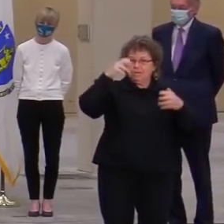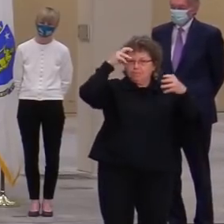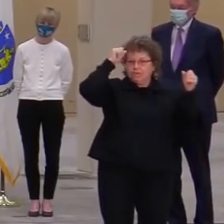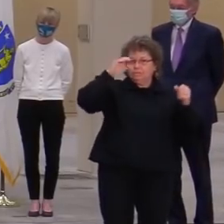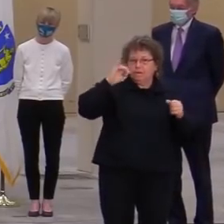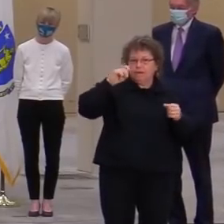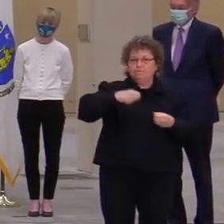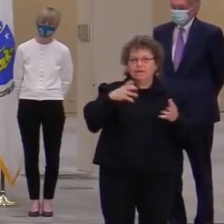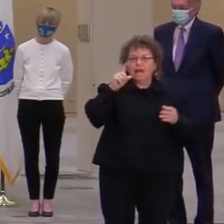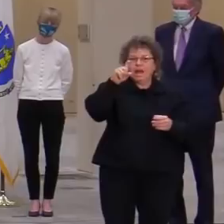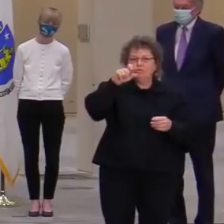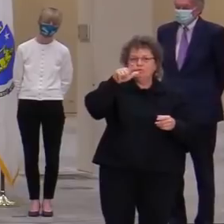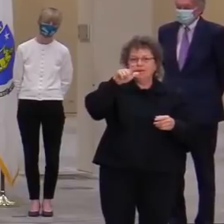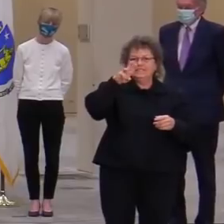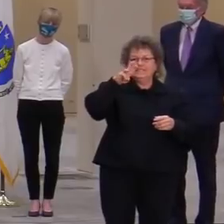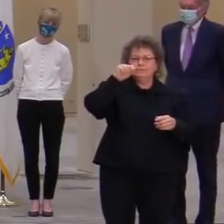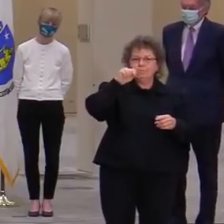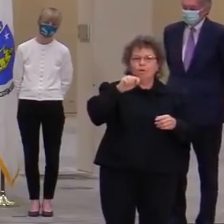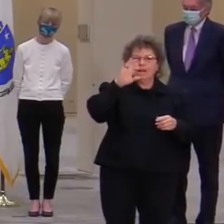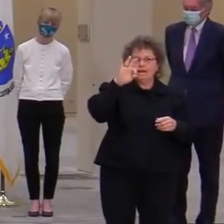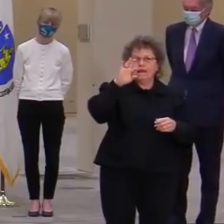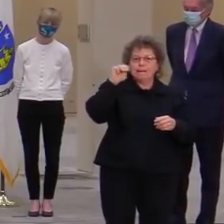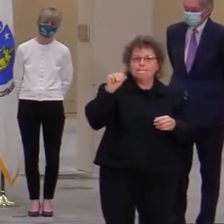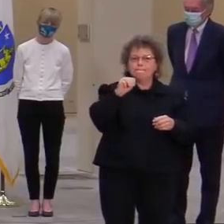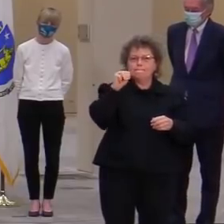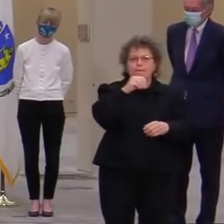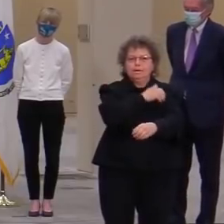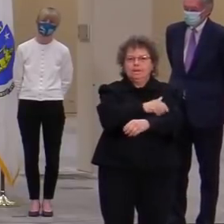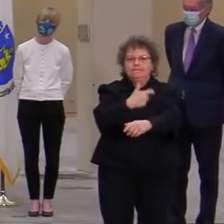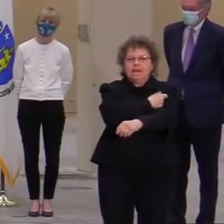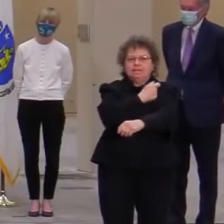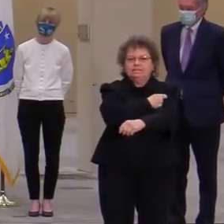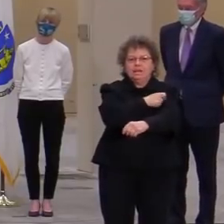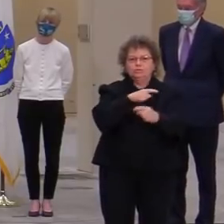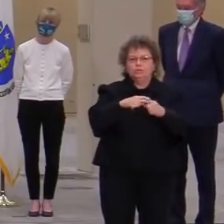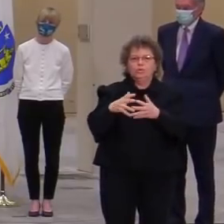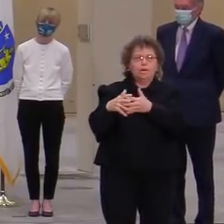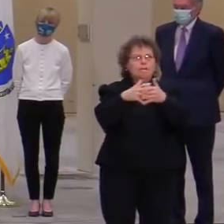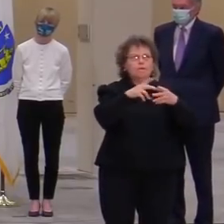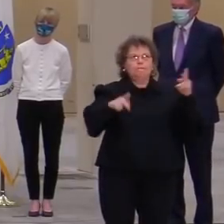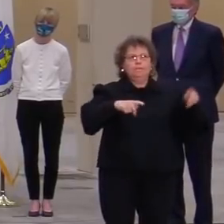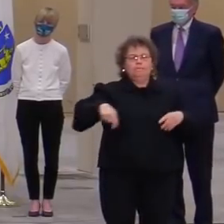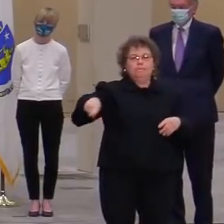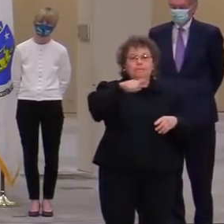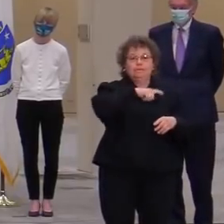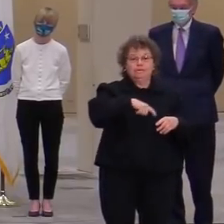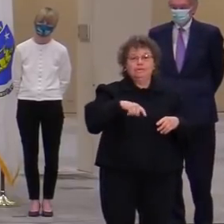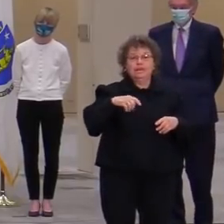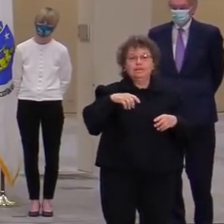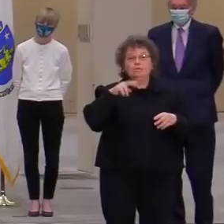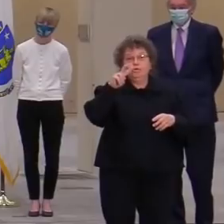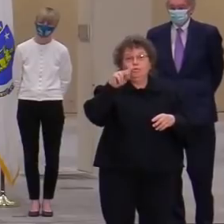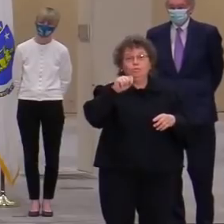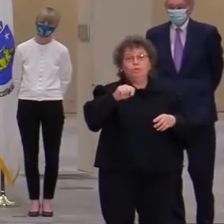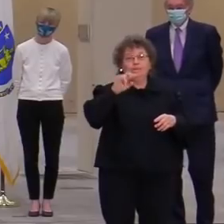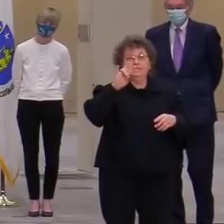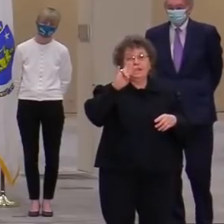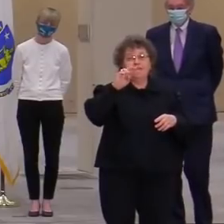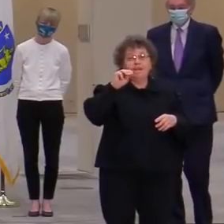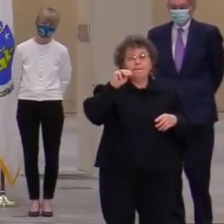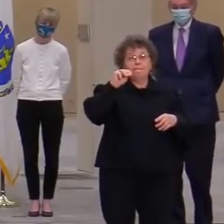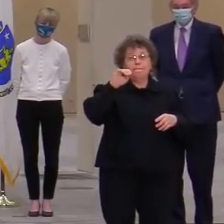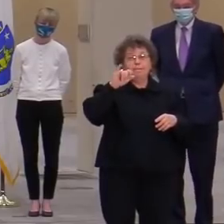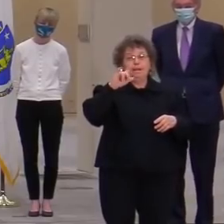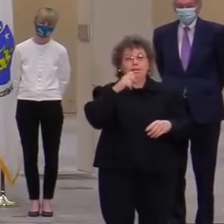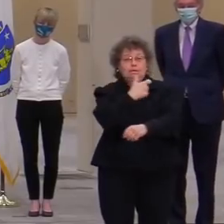provided 126.9 million vaccinations to American people. We are currently averaging 2.7 million shots